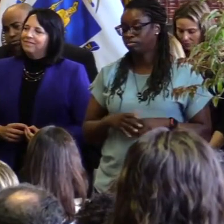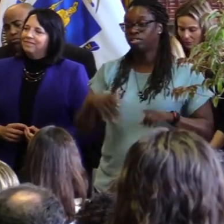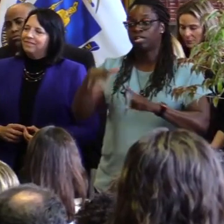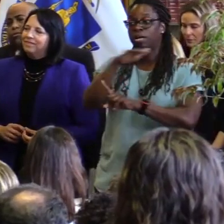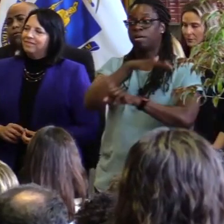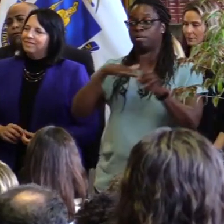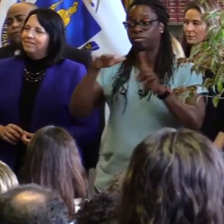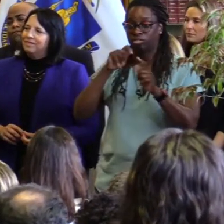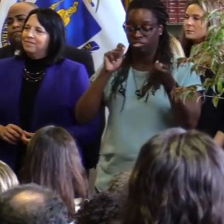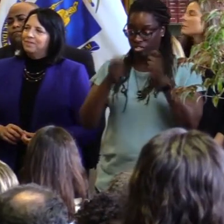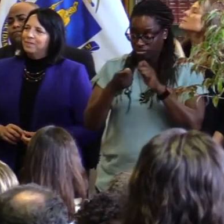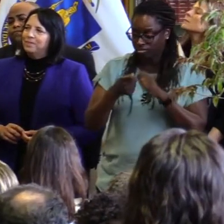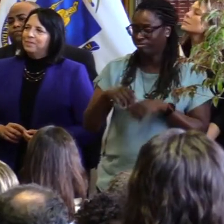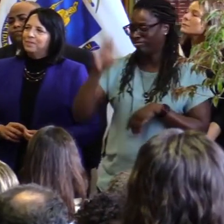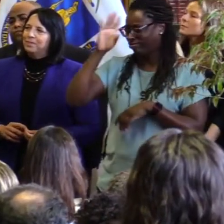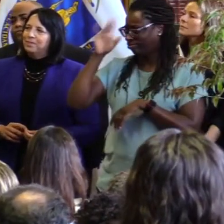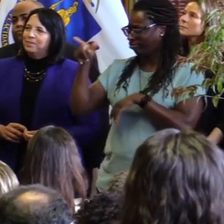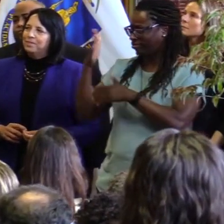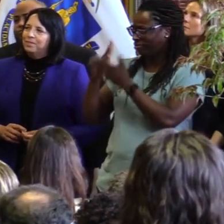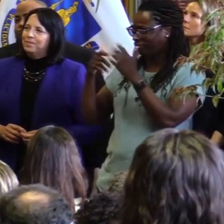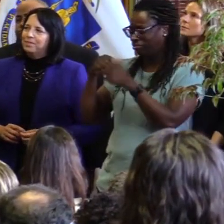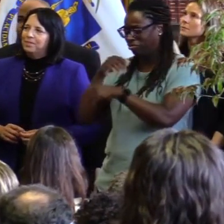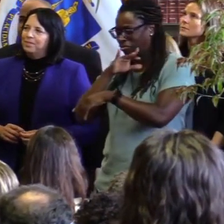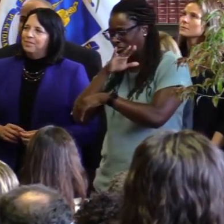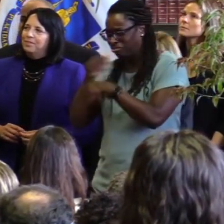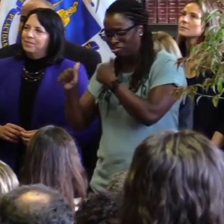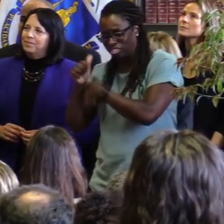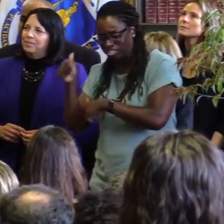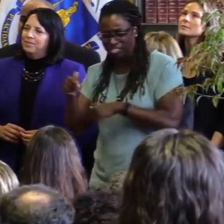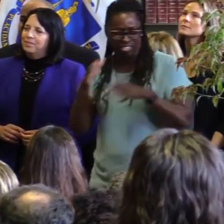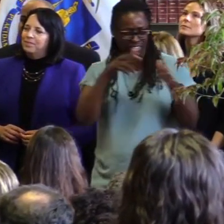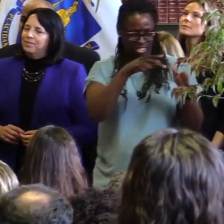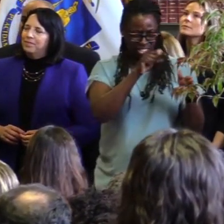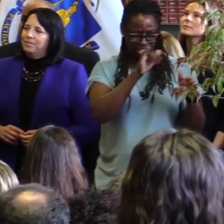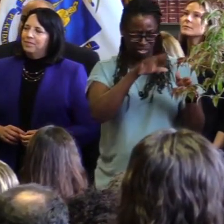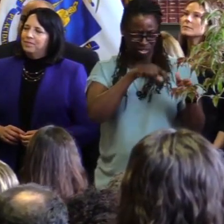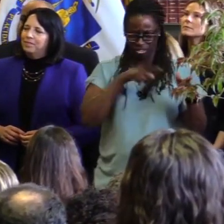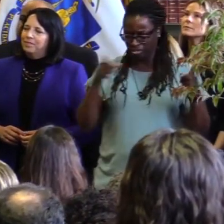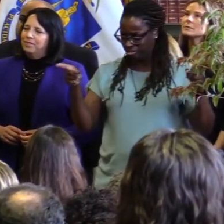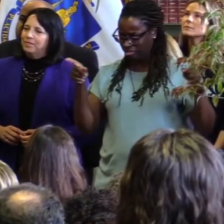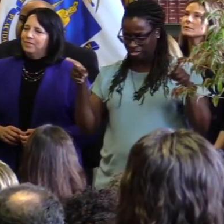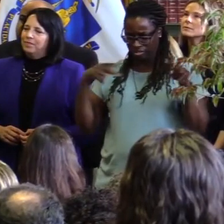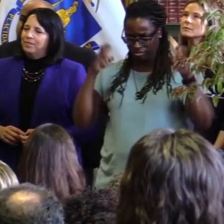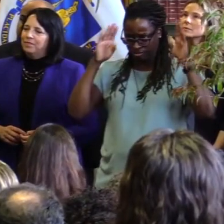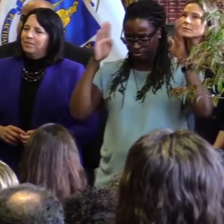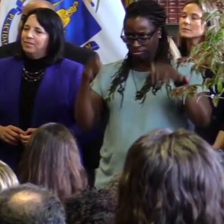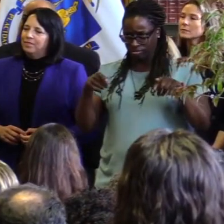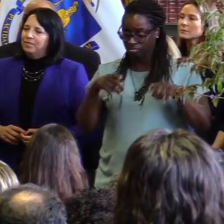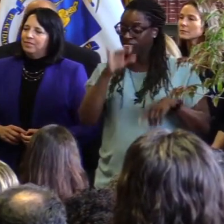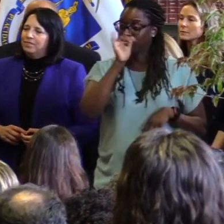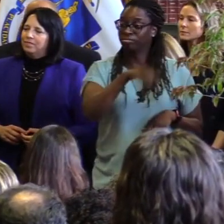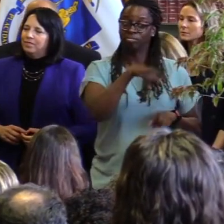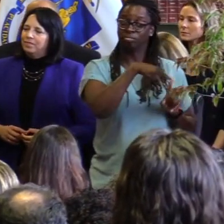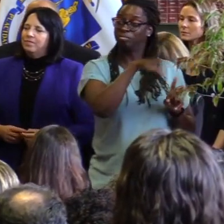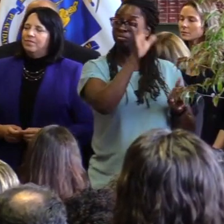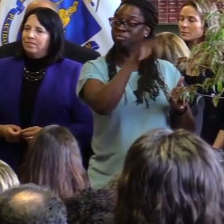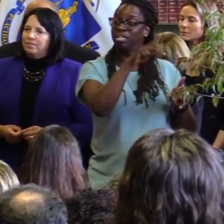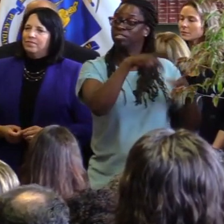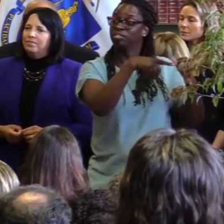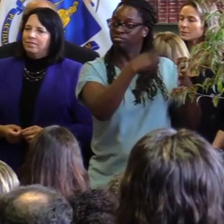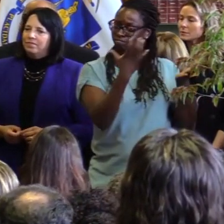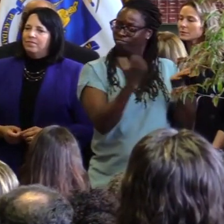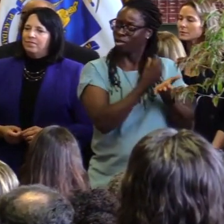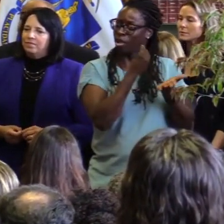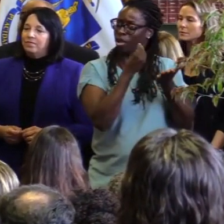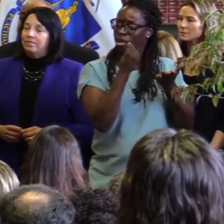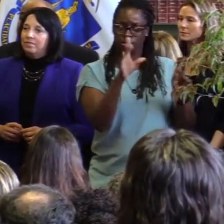that's what today represents. The Community Climate Bank is an opportunity to help meet our emissions targets and to protect